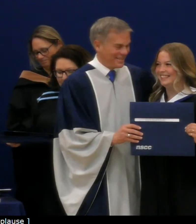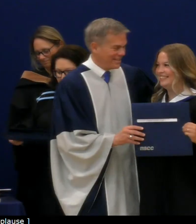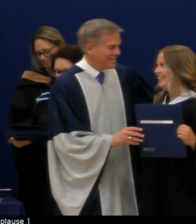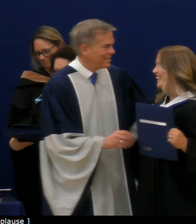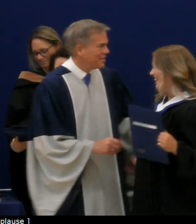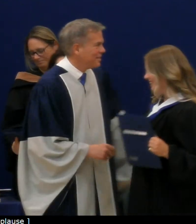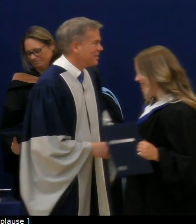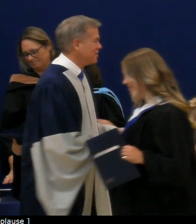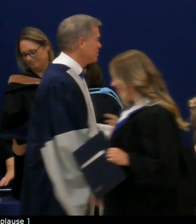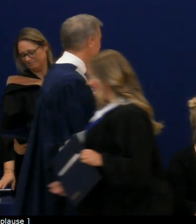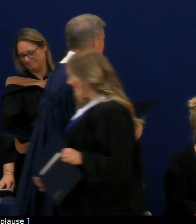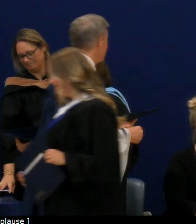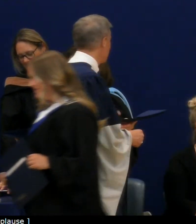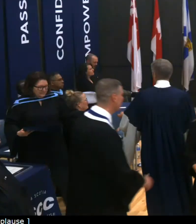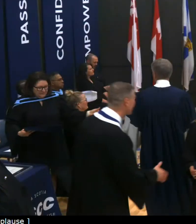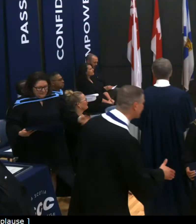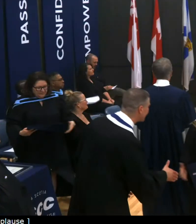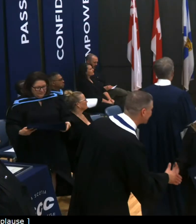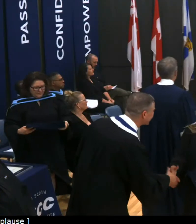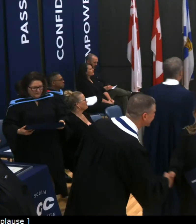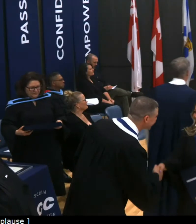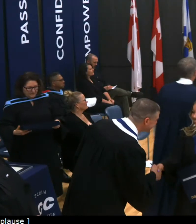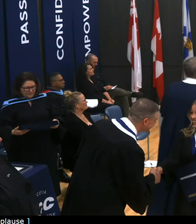Jaden Lewis.